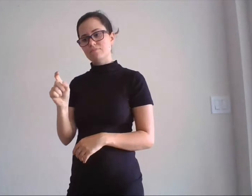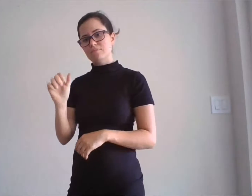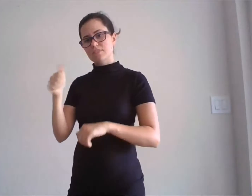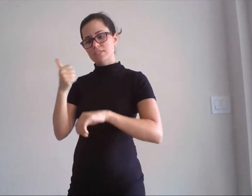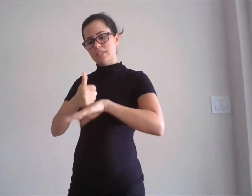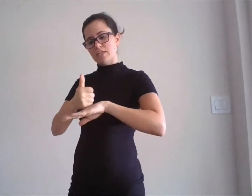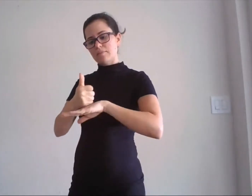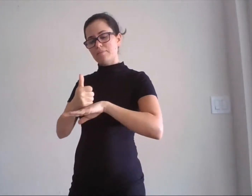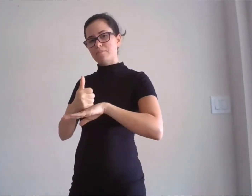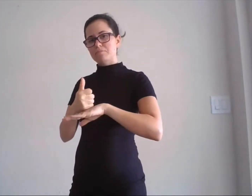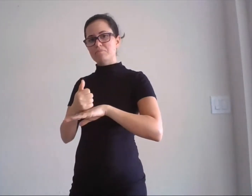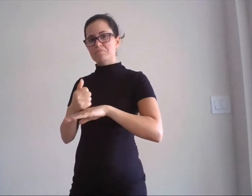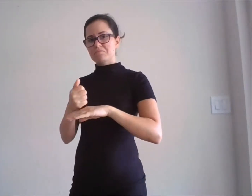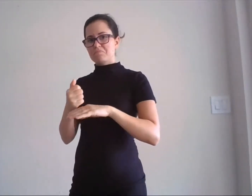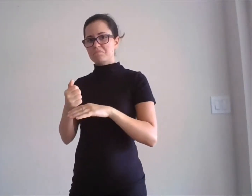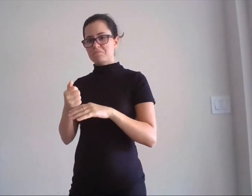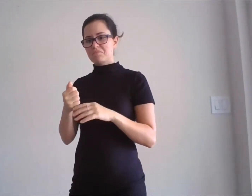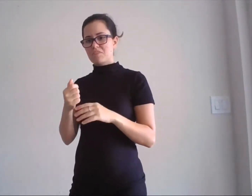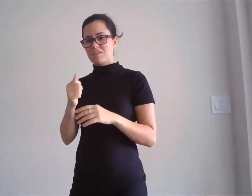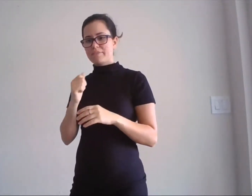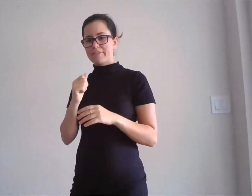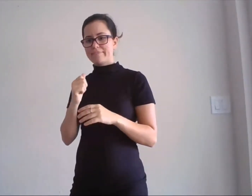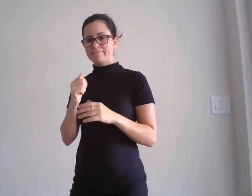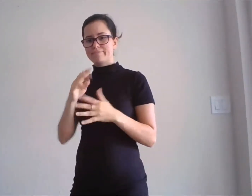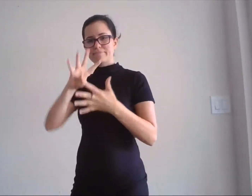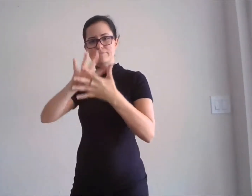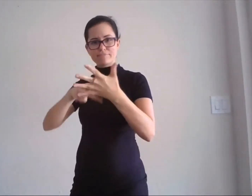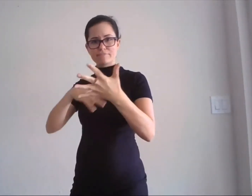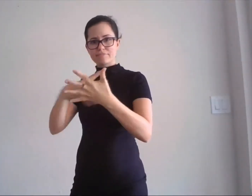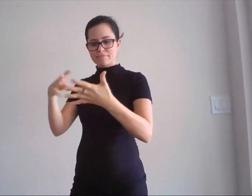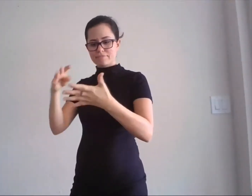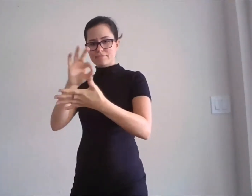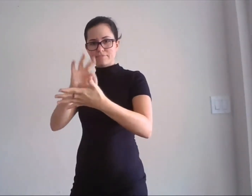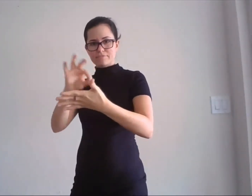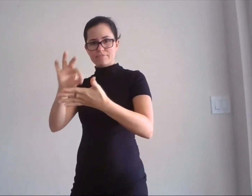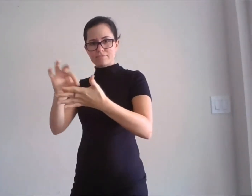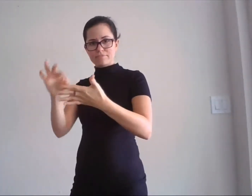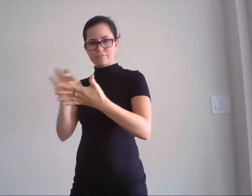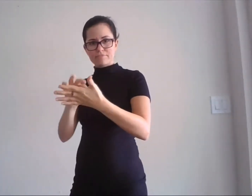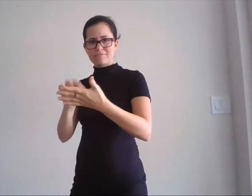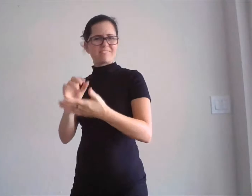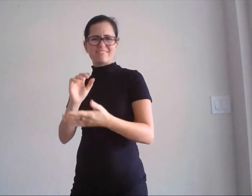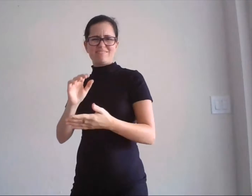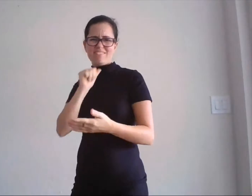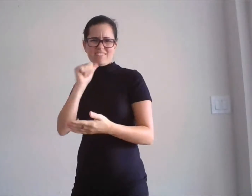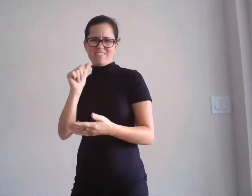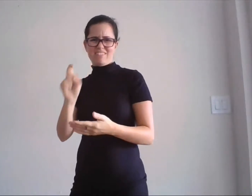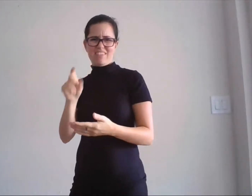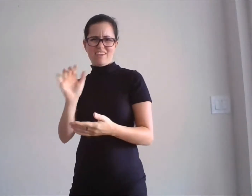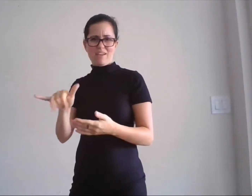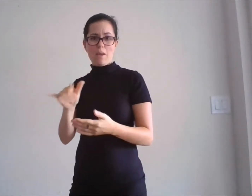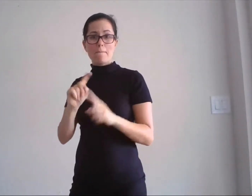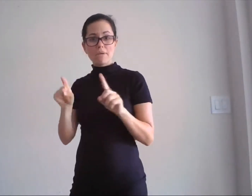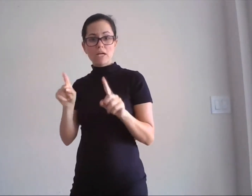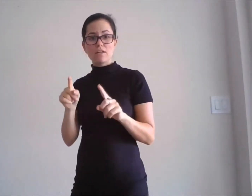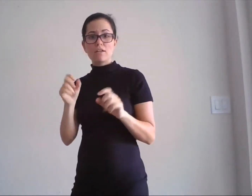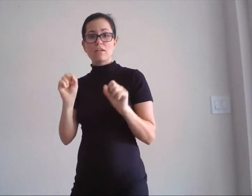room lamps, living room main lights, and you got it covered. Dining room